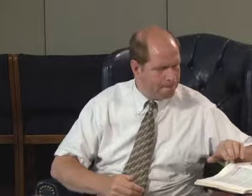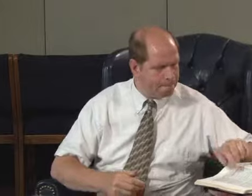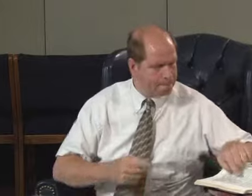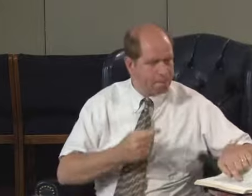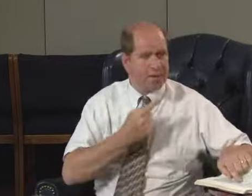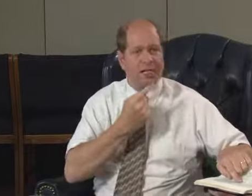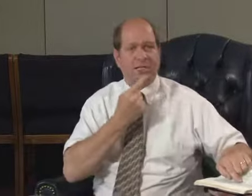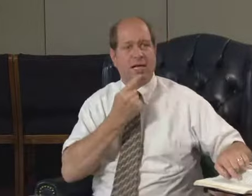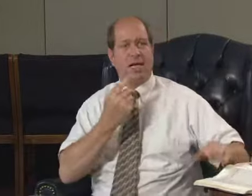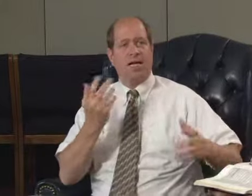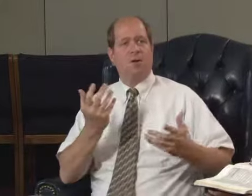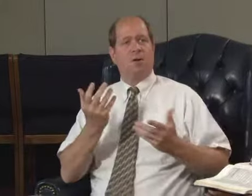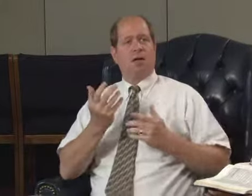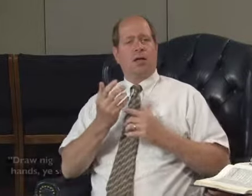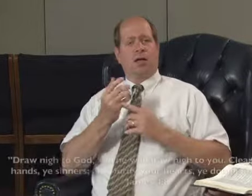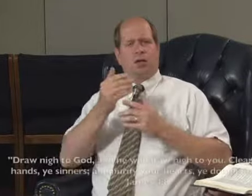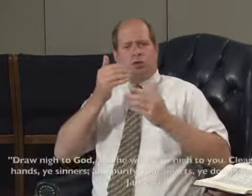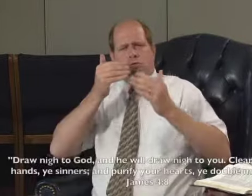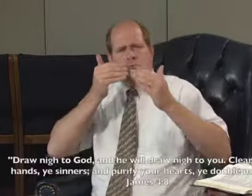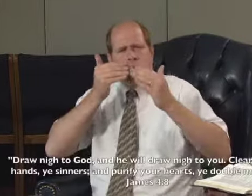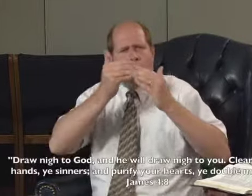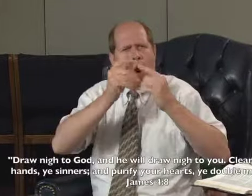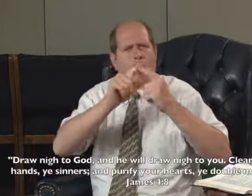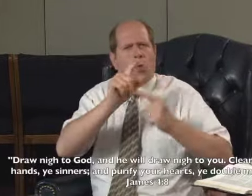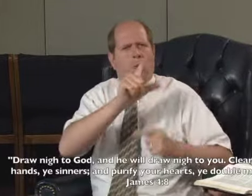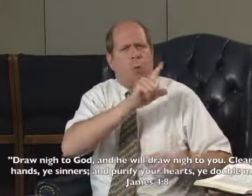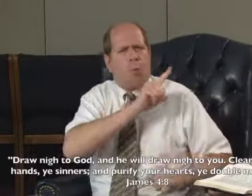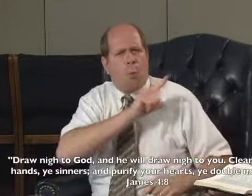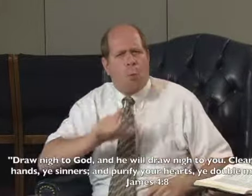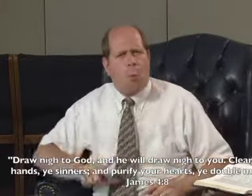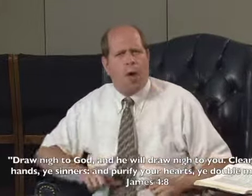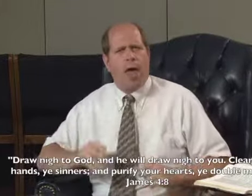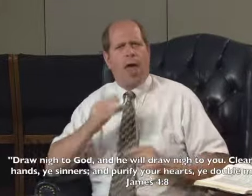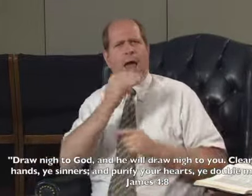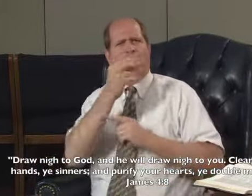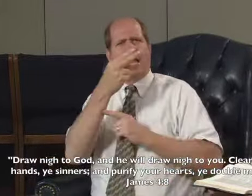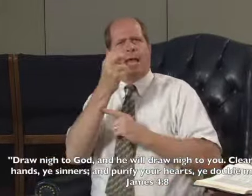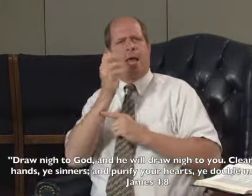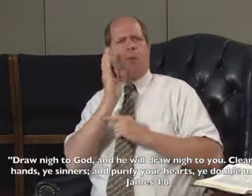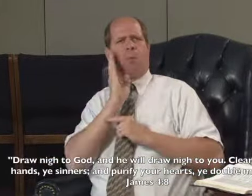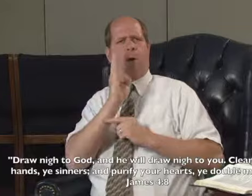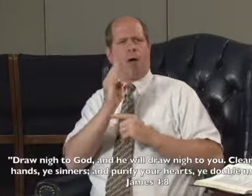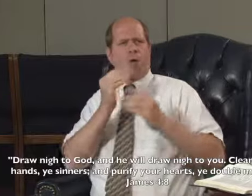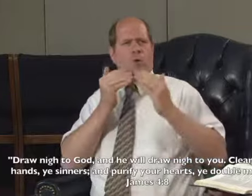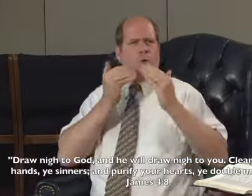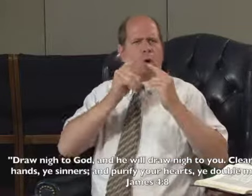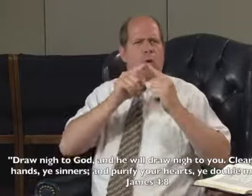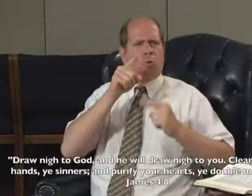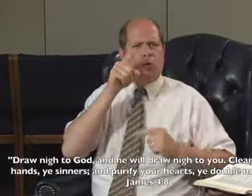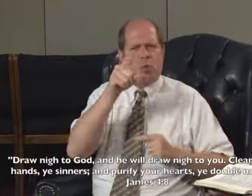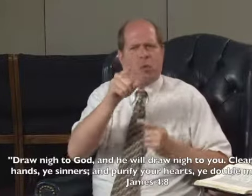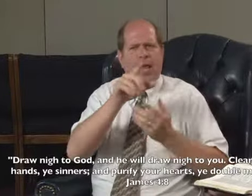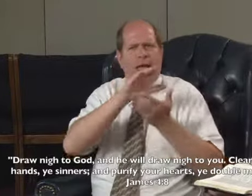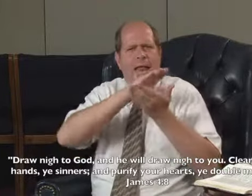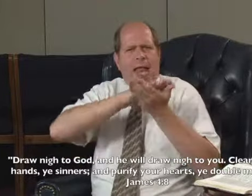James chapter 4, verse 8 says, "Draw nigh to God, and He will draw nigh to